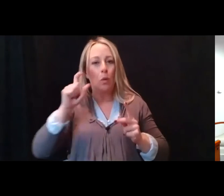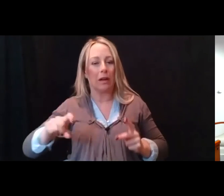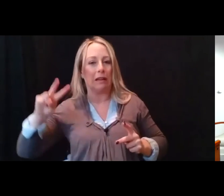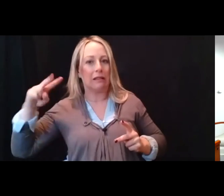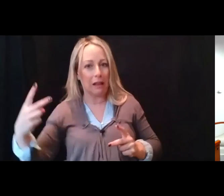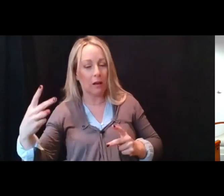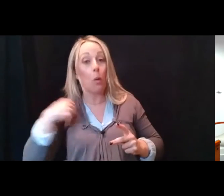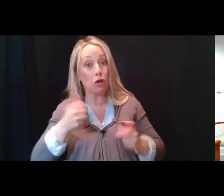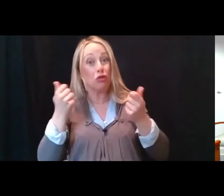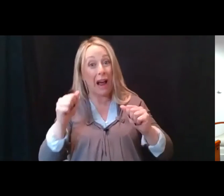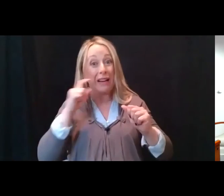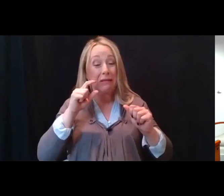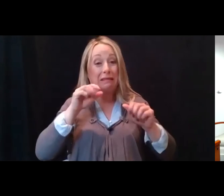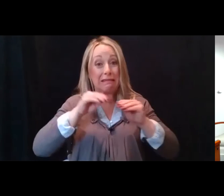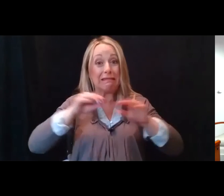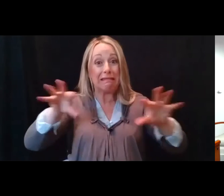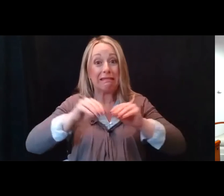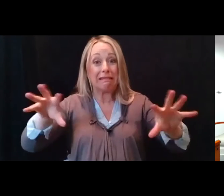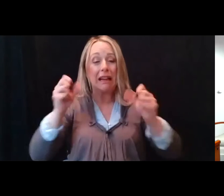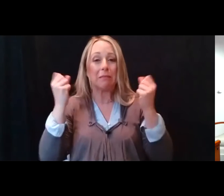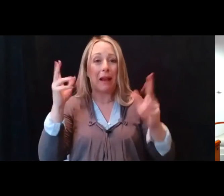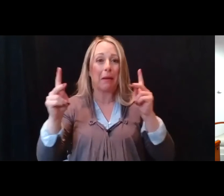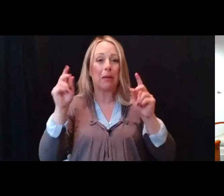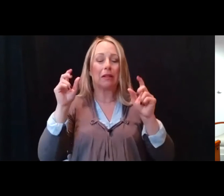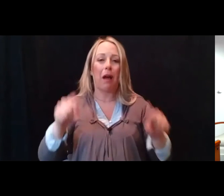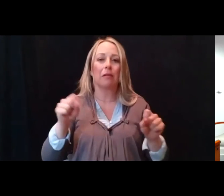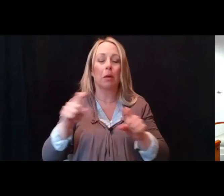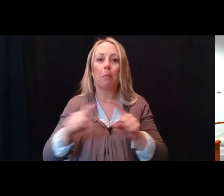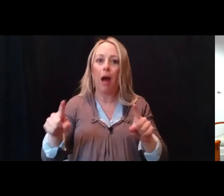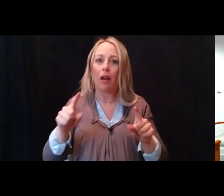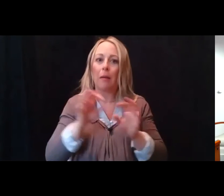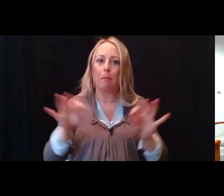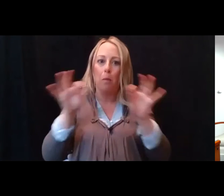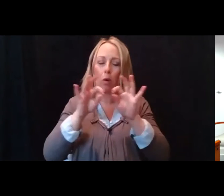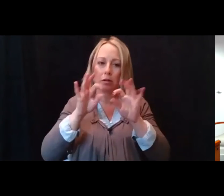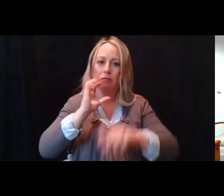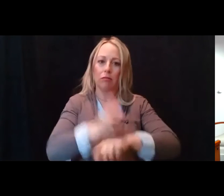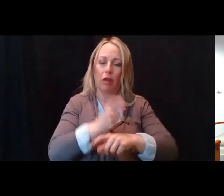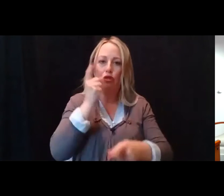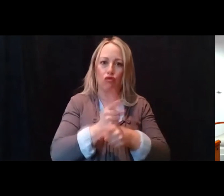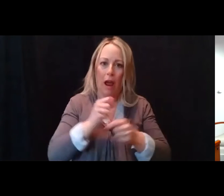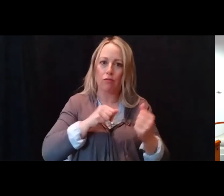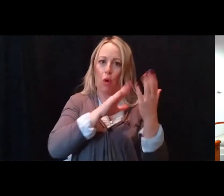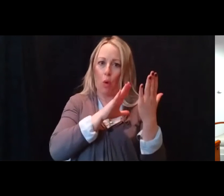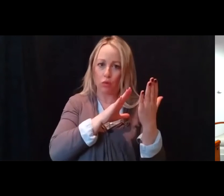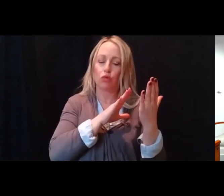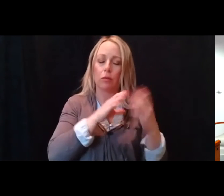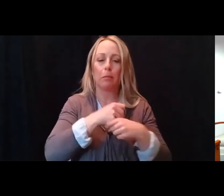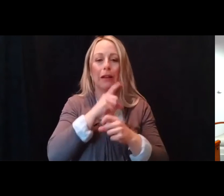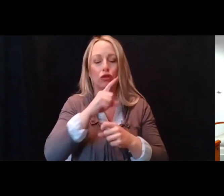possible, we want to do it the right way and ensure that each person receives his or her second dose in a timely